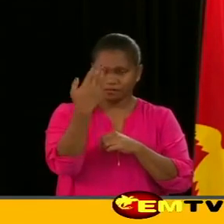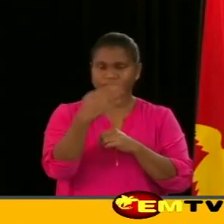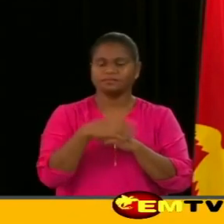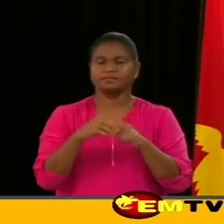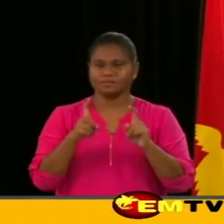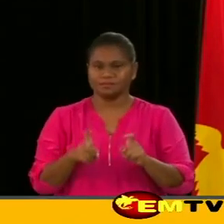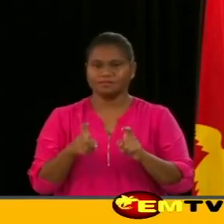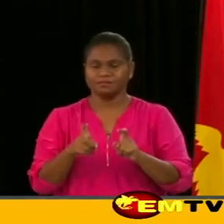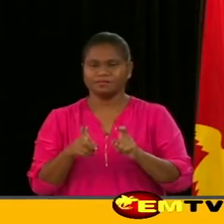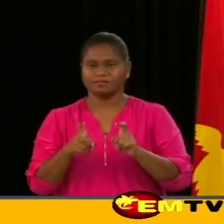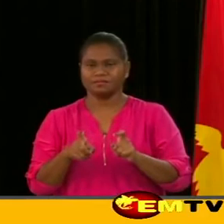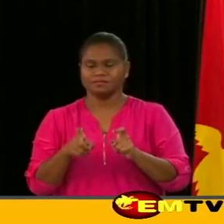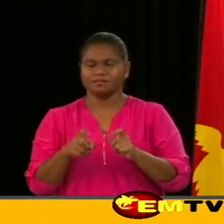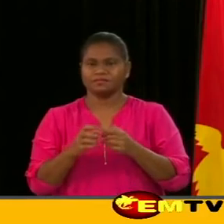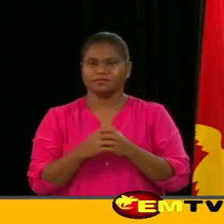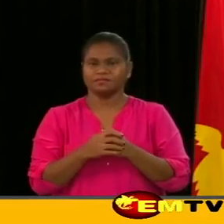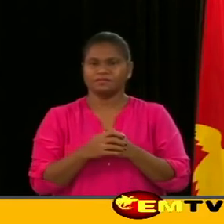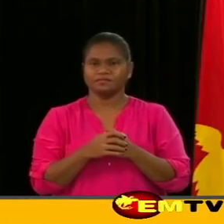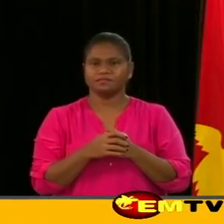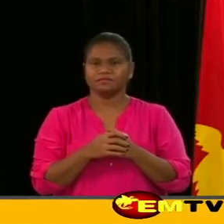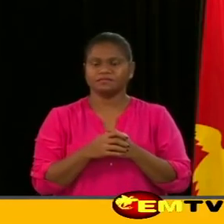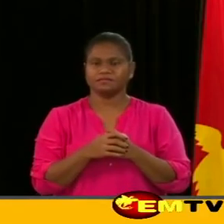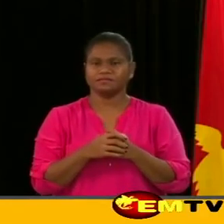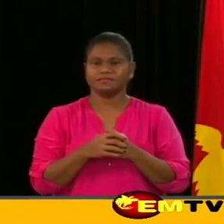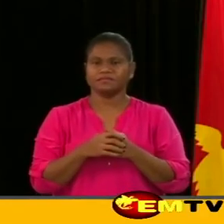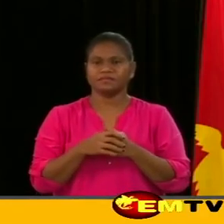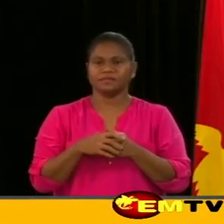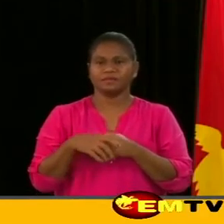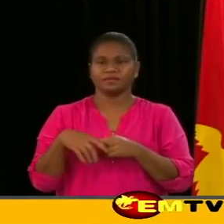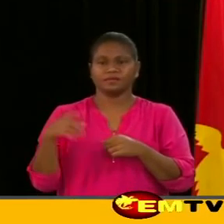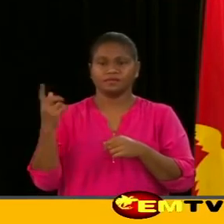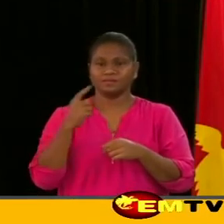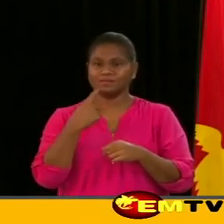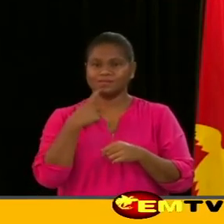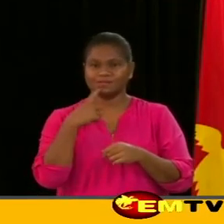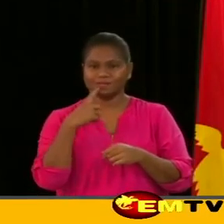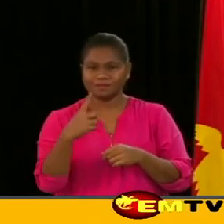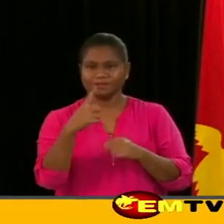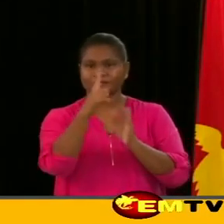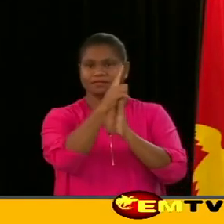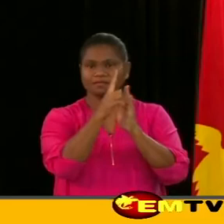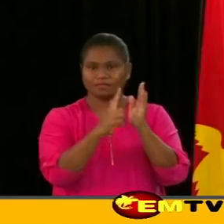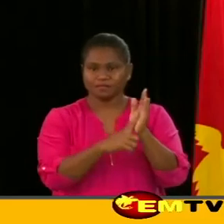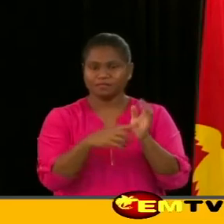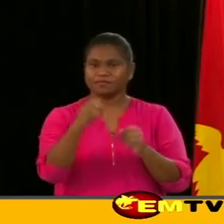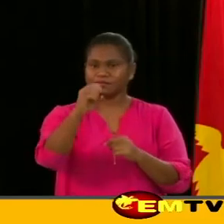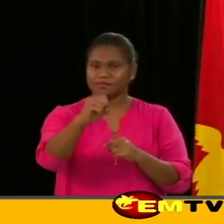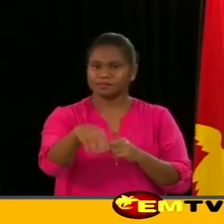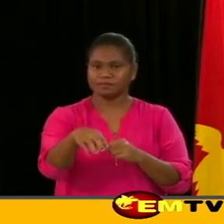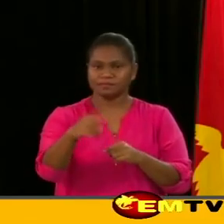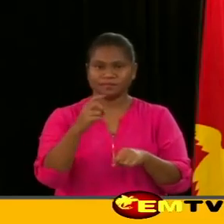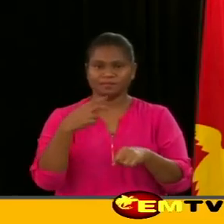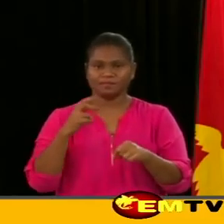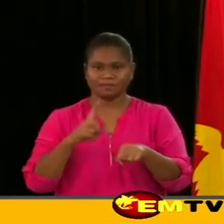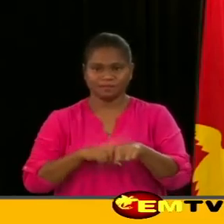So and then of course subject to, so those emergency orders, just for the clarification of everyone, those emergency